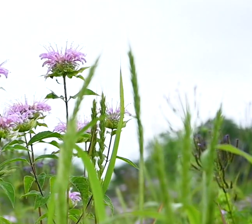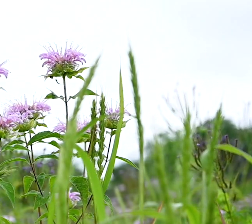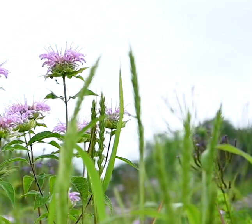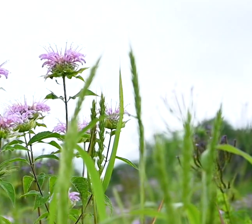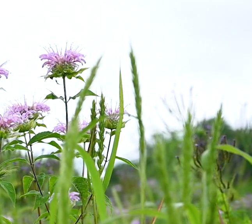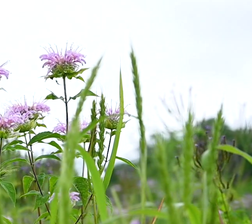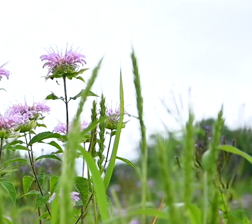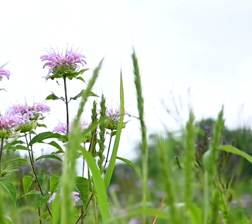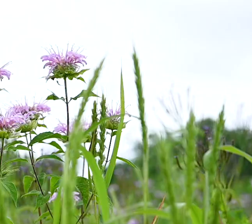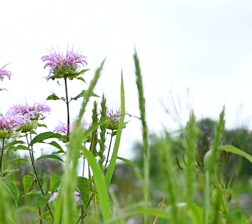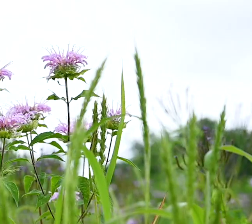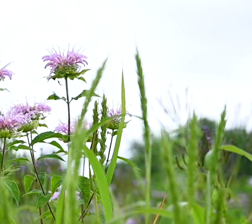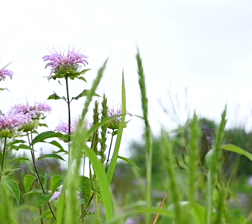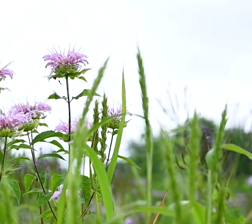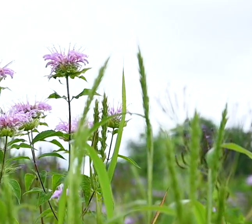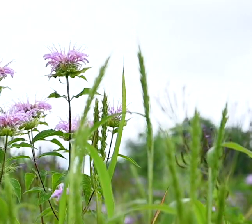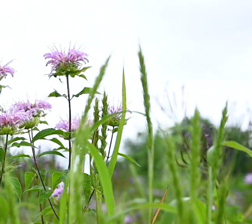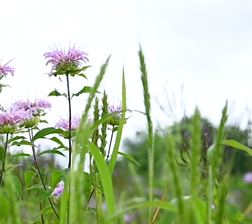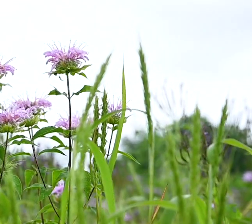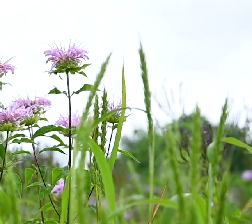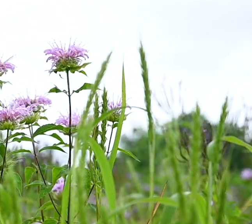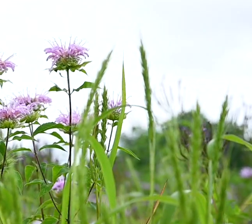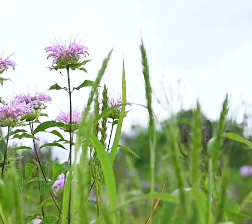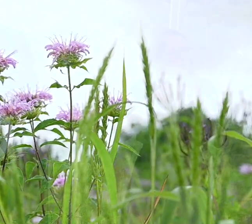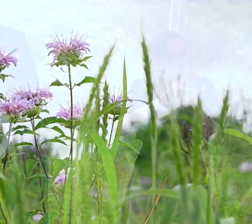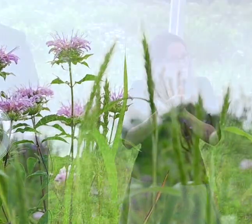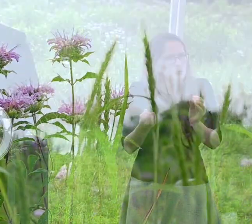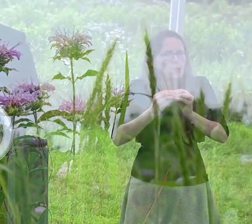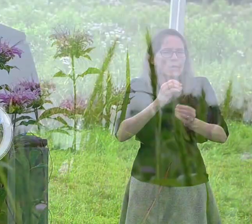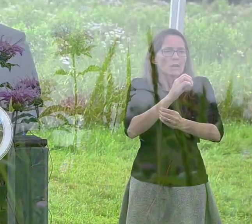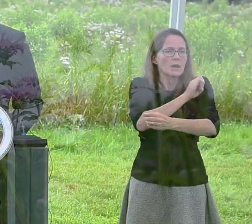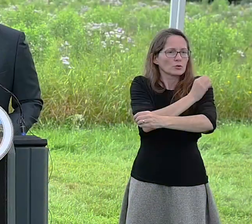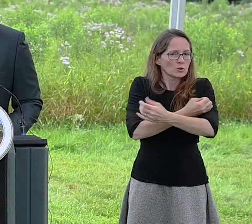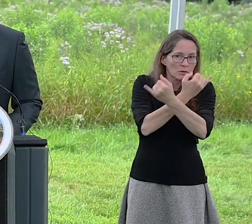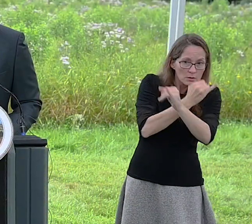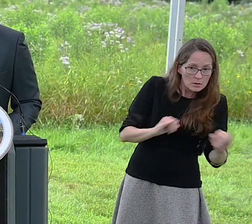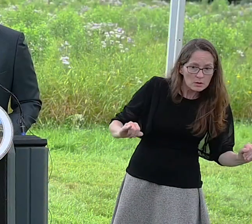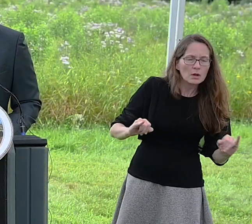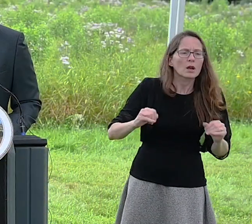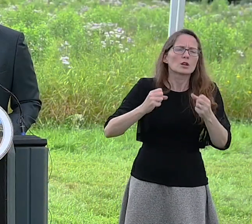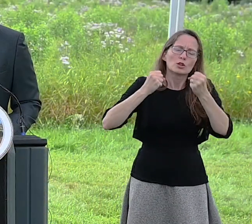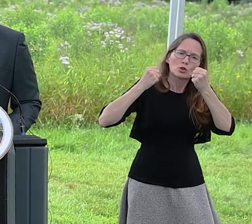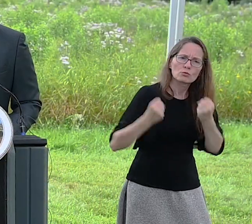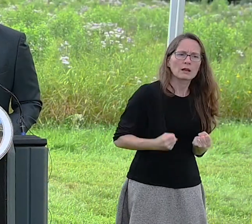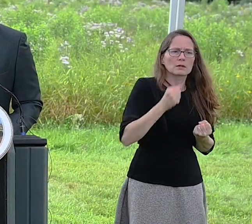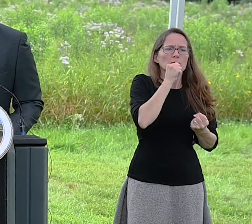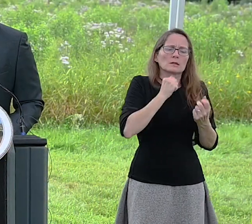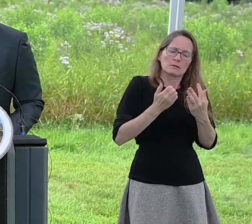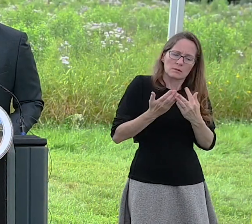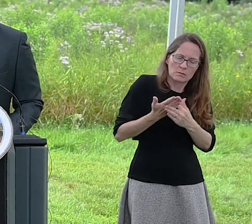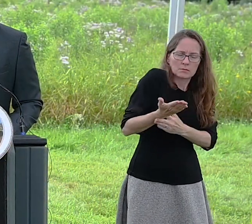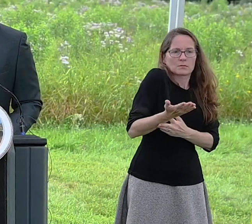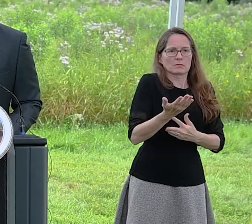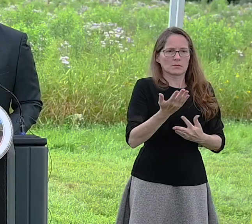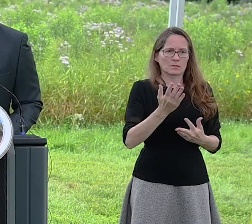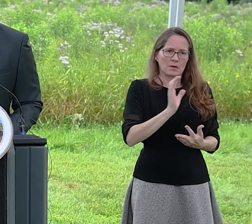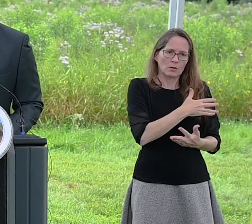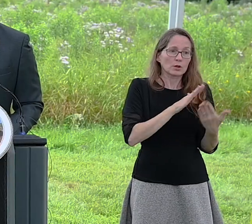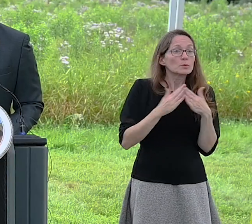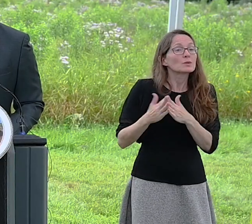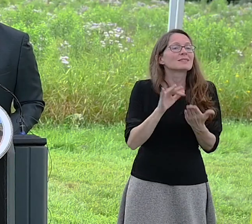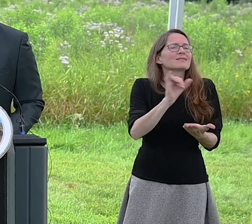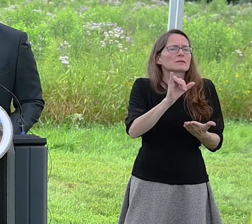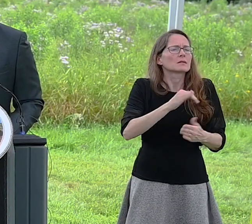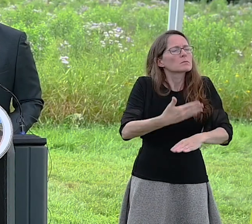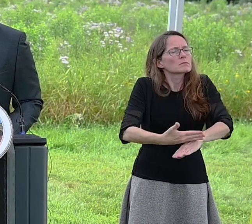energy independence, expand new business opportunities, strengthen the resiliency of our community, and improve the quality